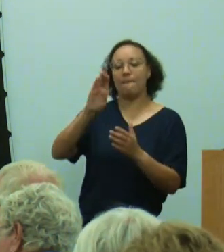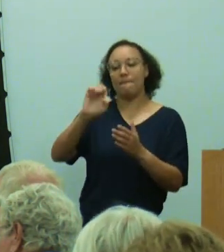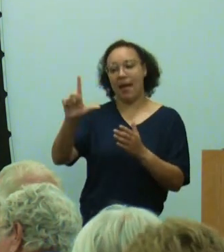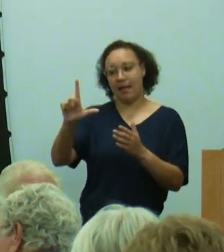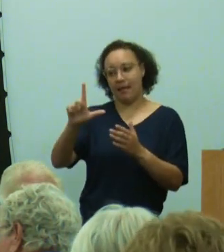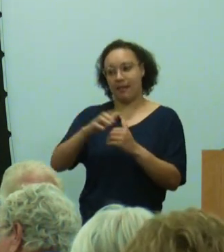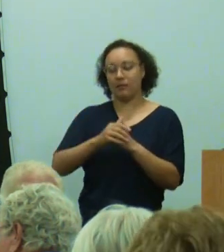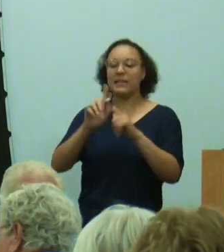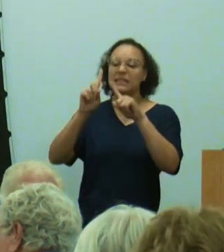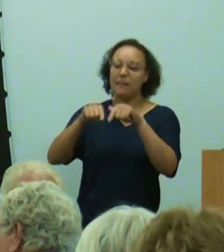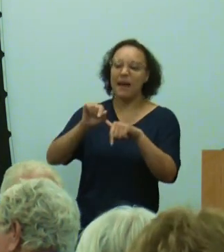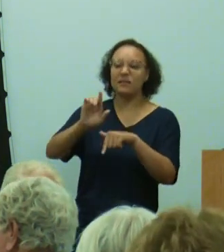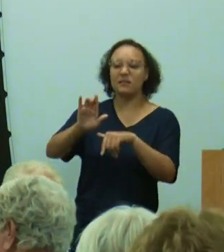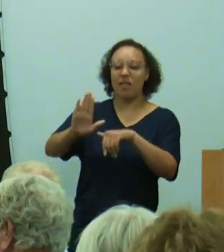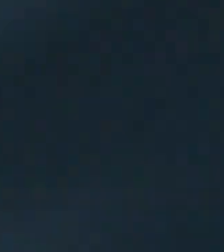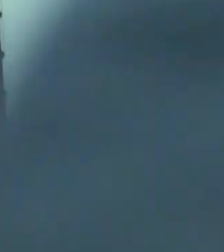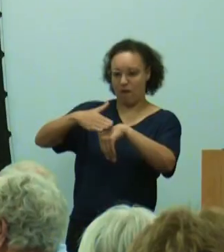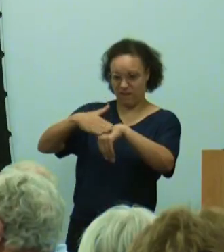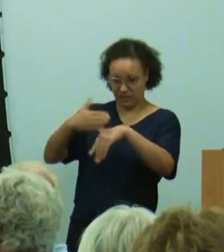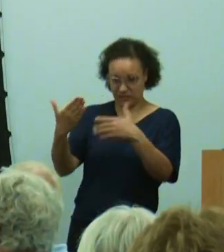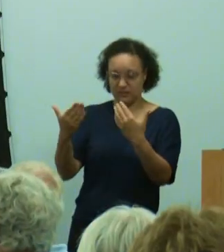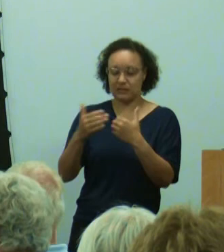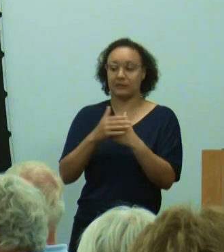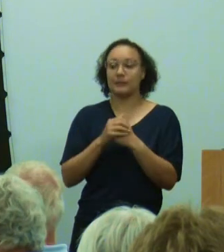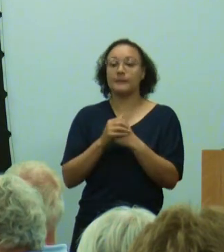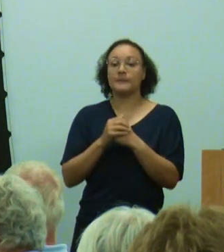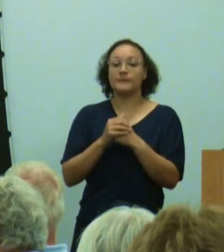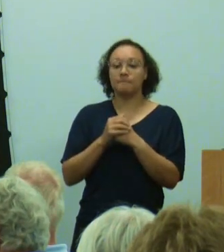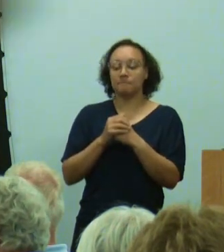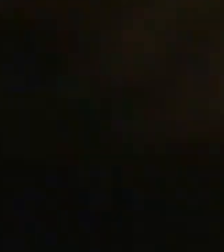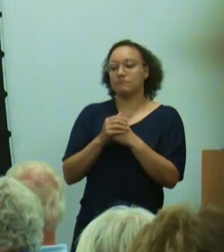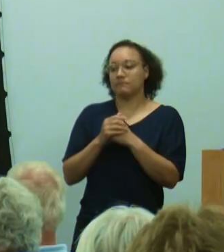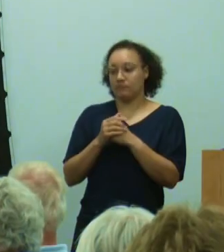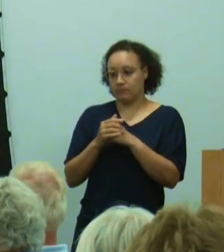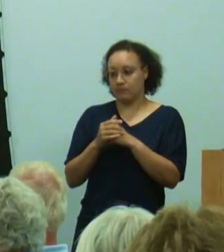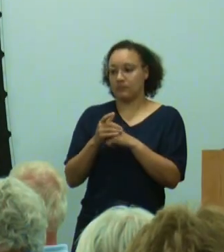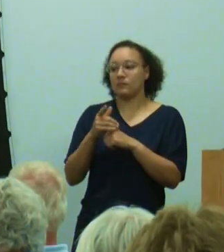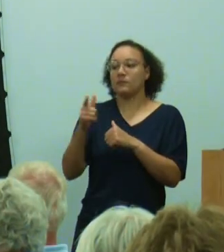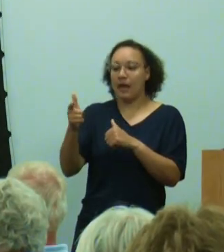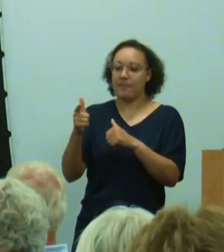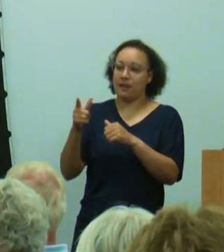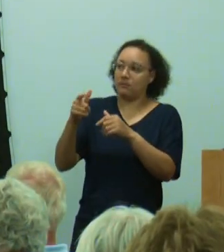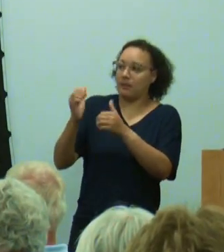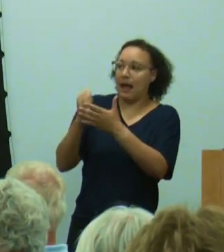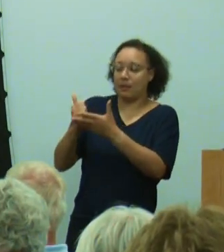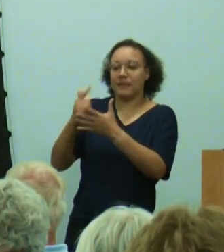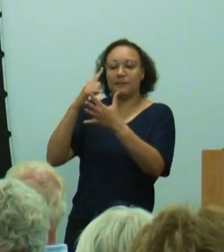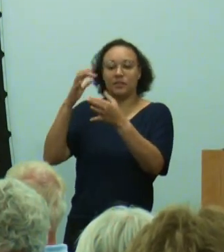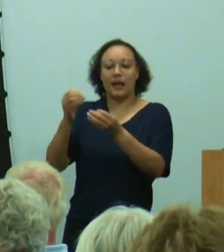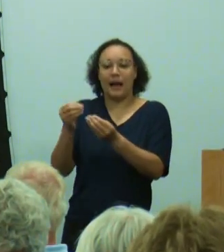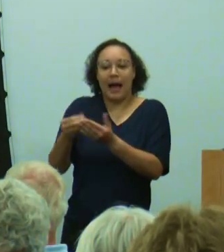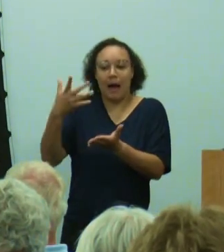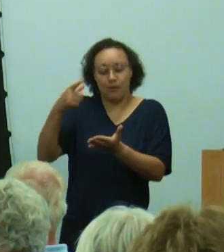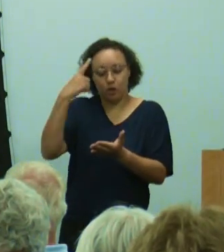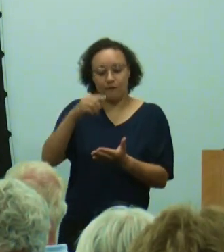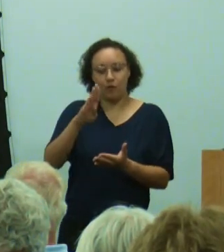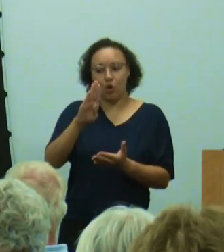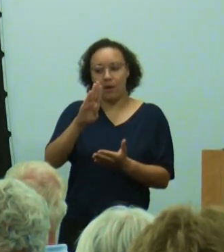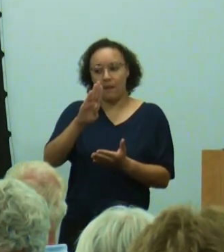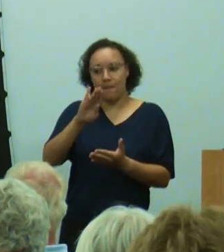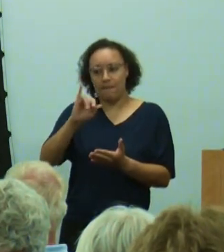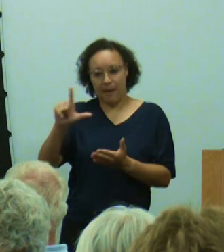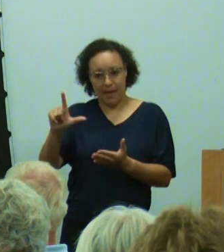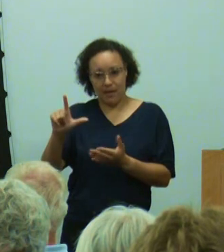depending on the offense, the criminal offense, again, in determining the bail. But don't the